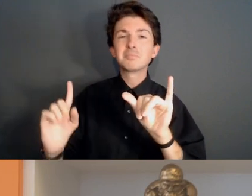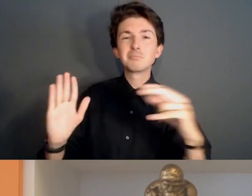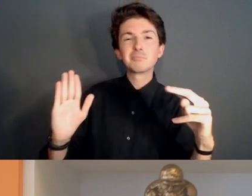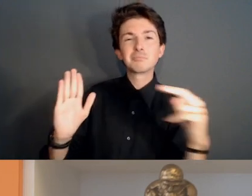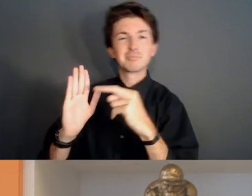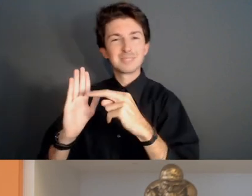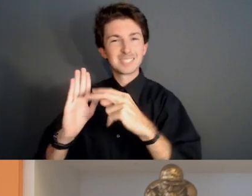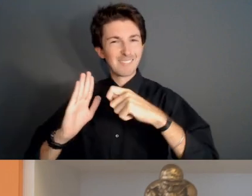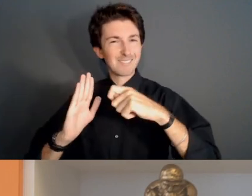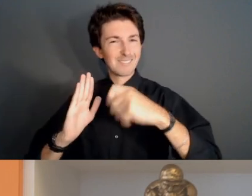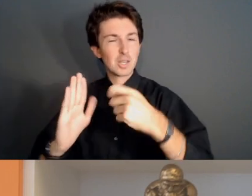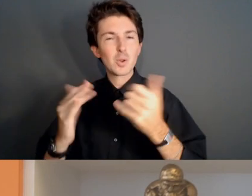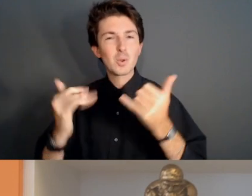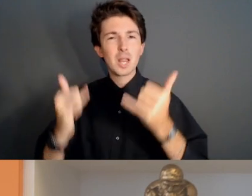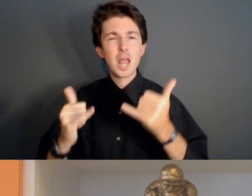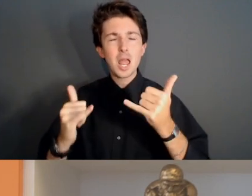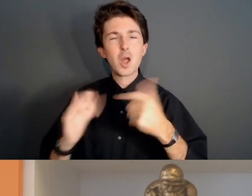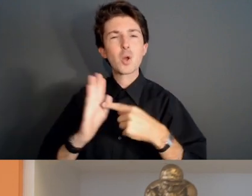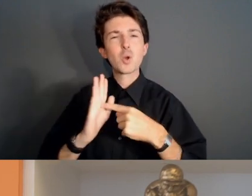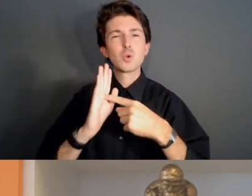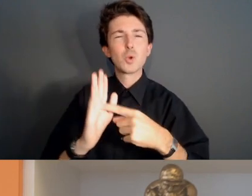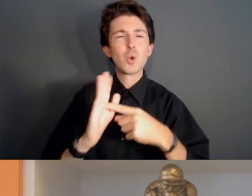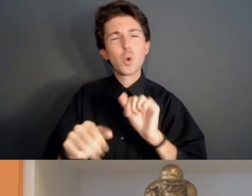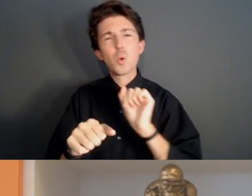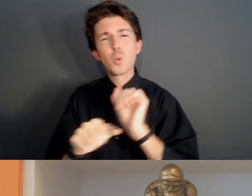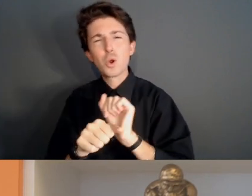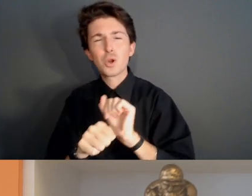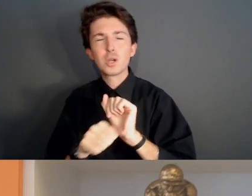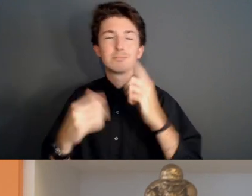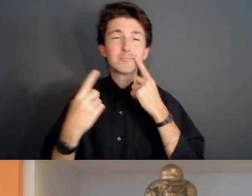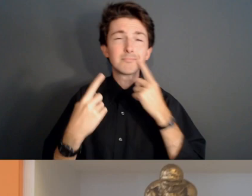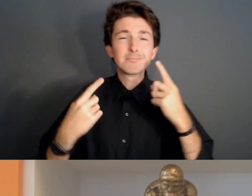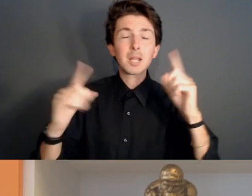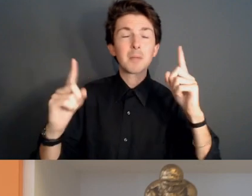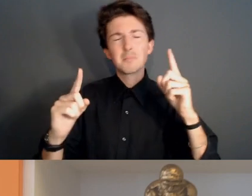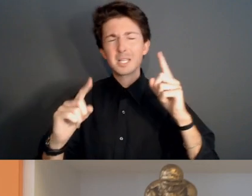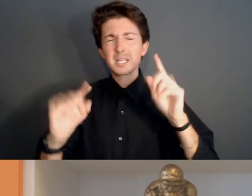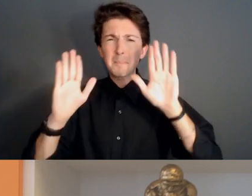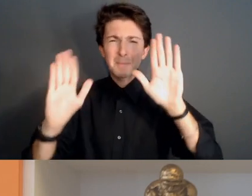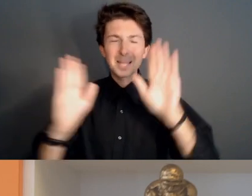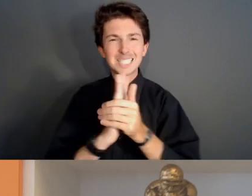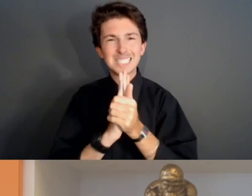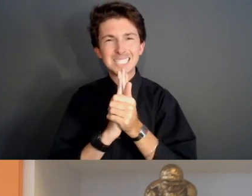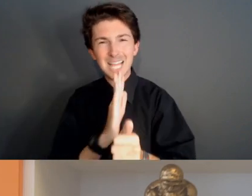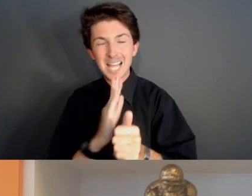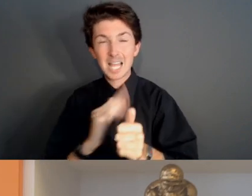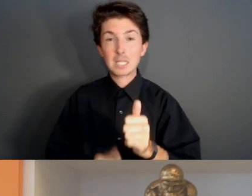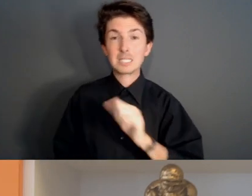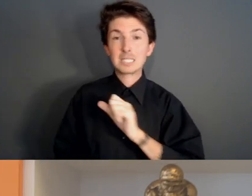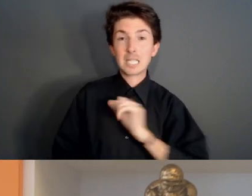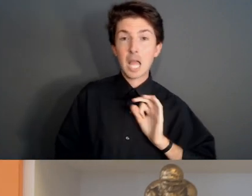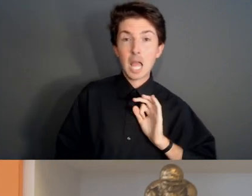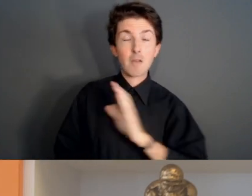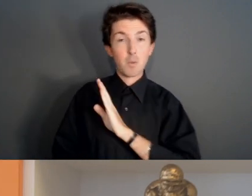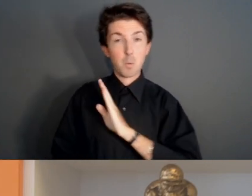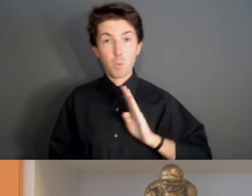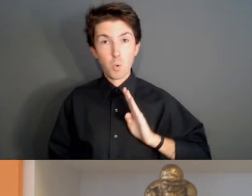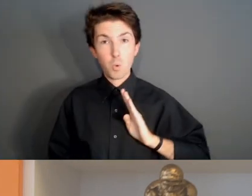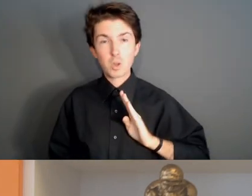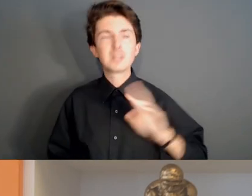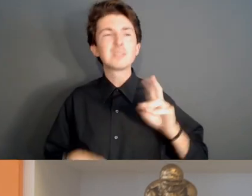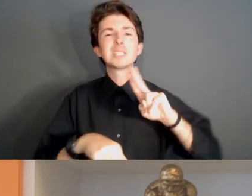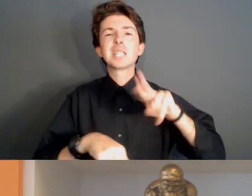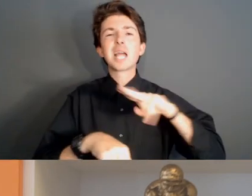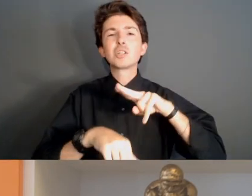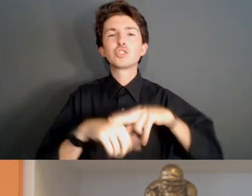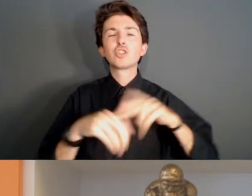prepared to showcase RespectAbility's recent work and accomplishments, featuring some of the incredible talent on our staff and board, as well as in